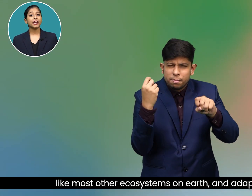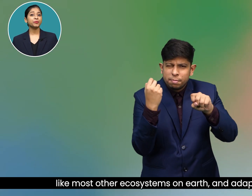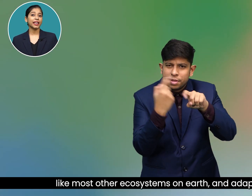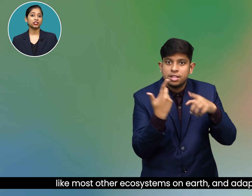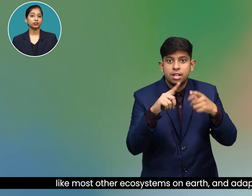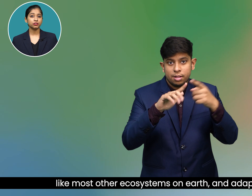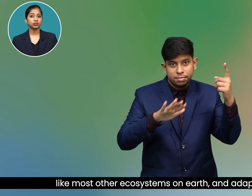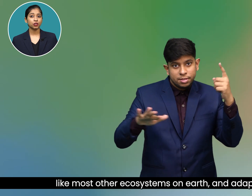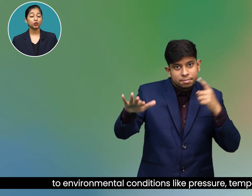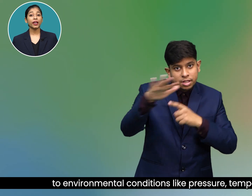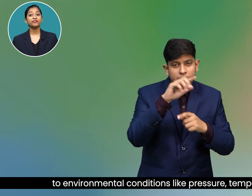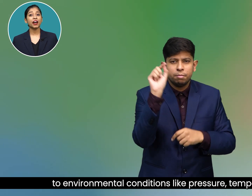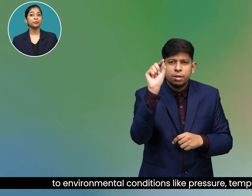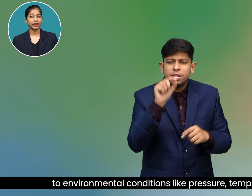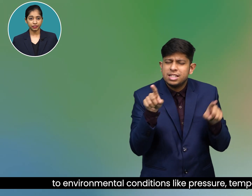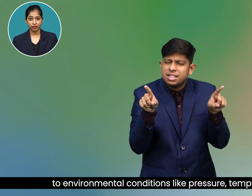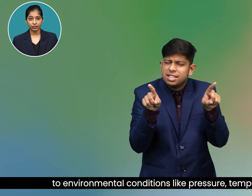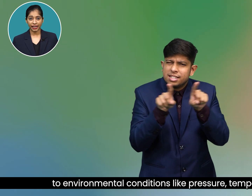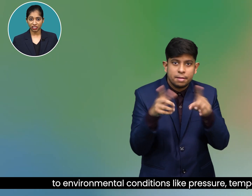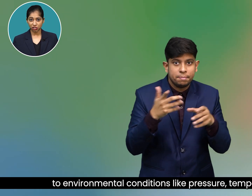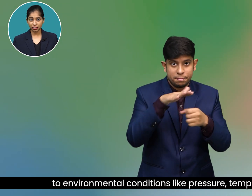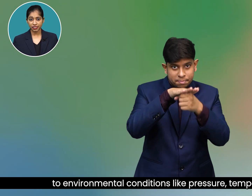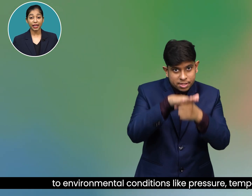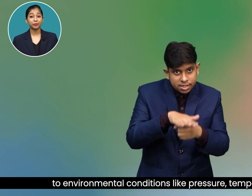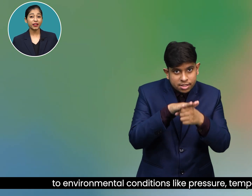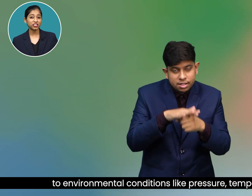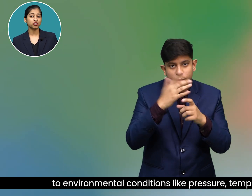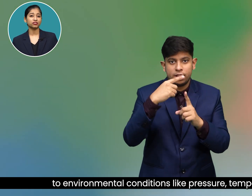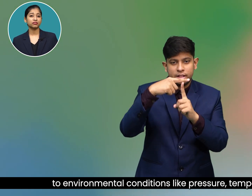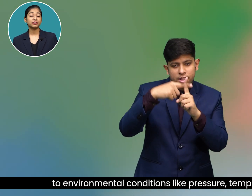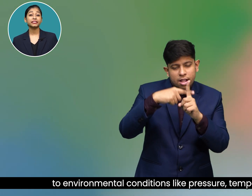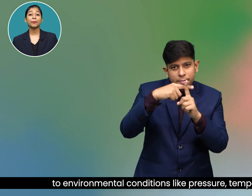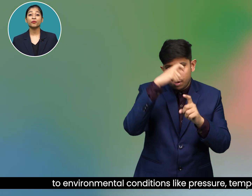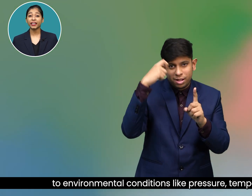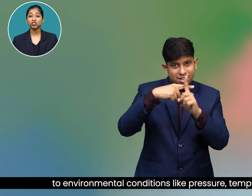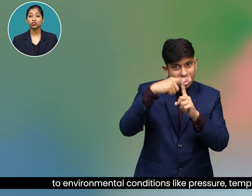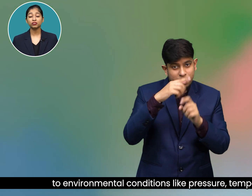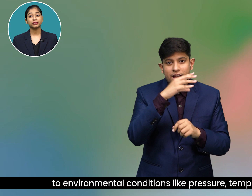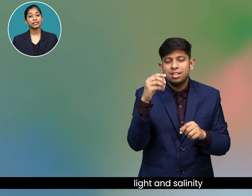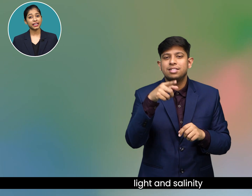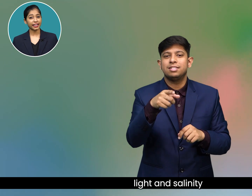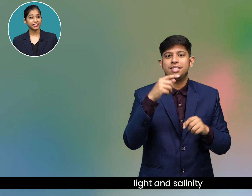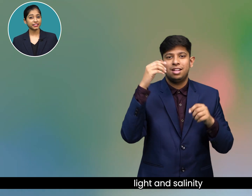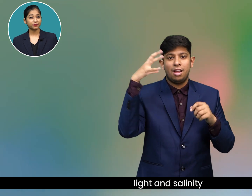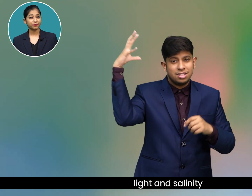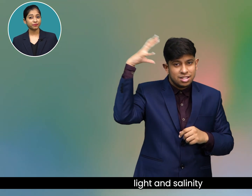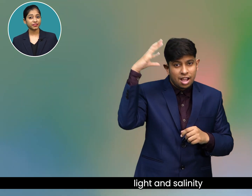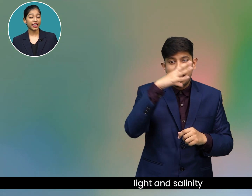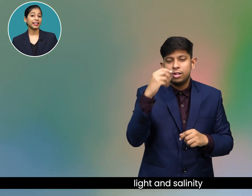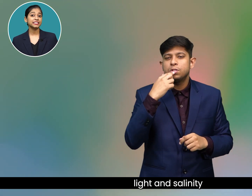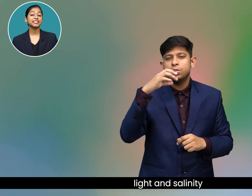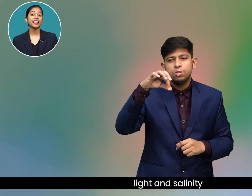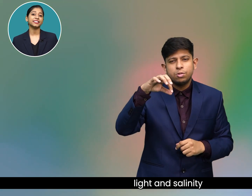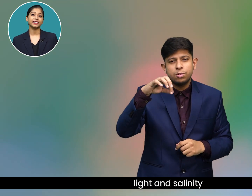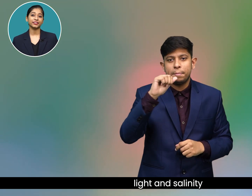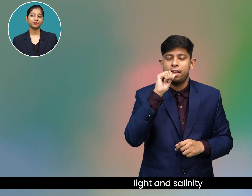and adaptations to environmental conditions like pressure, temperature, light,